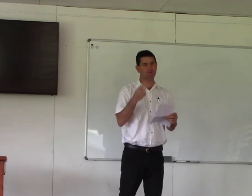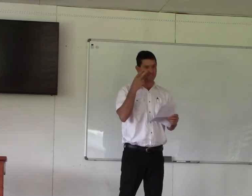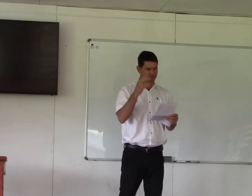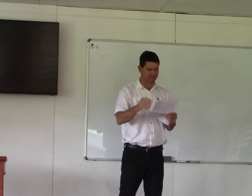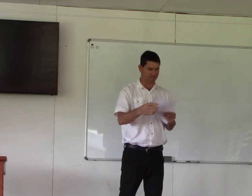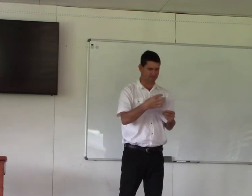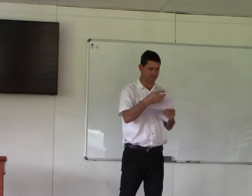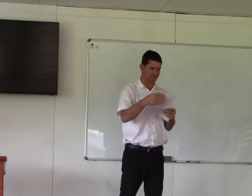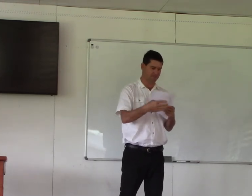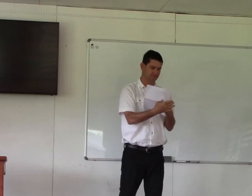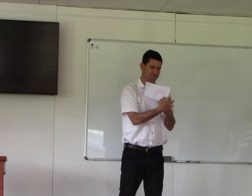see.